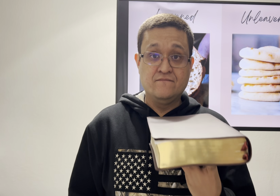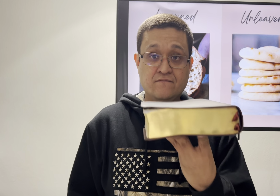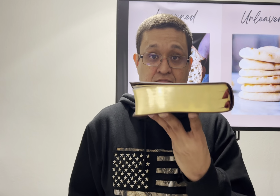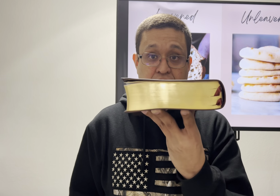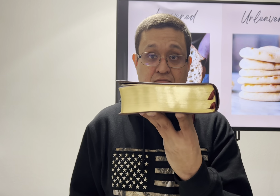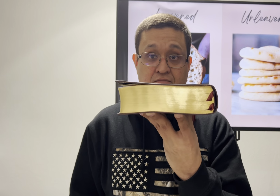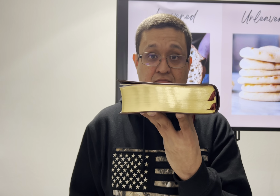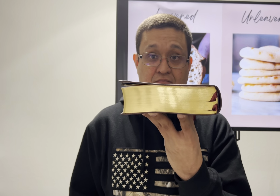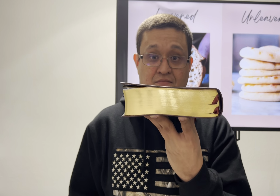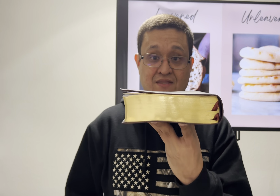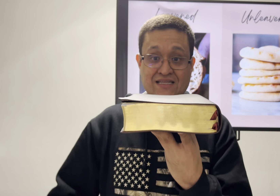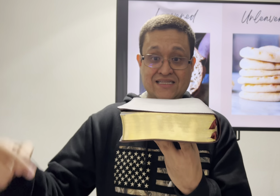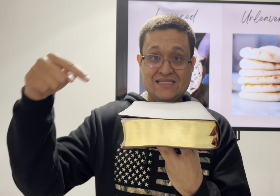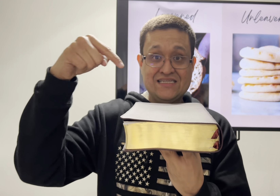Jesus said, I am the bread of life.